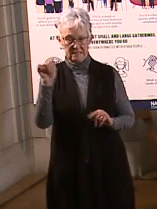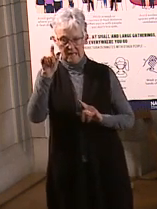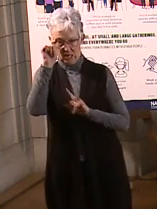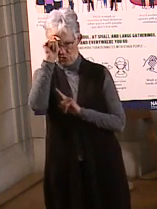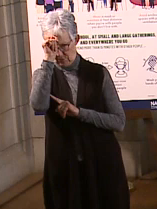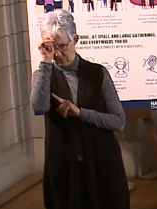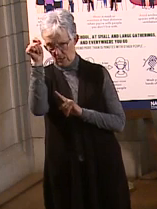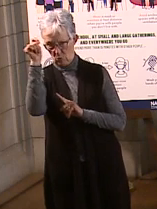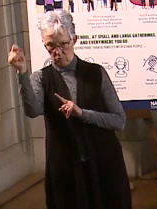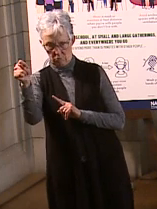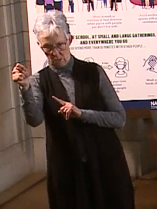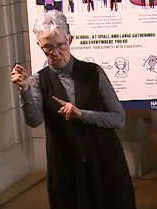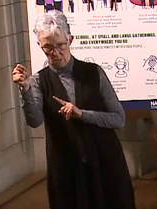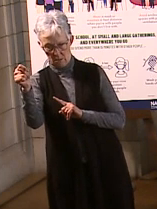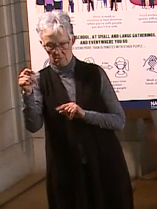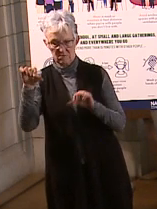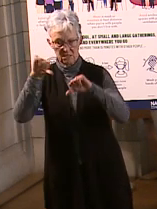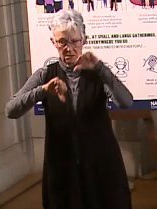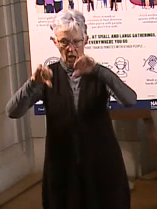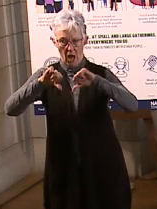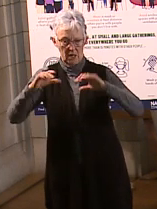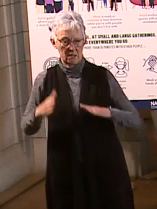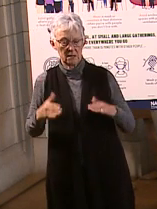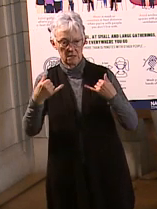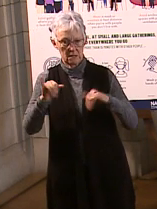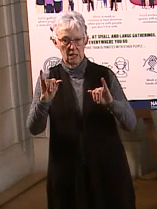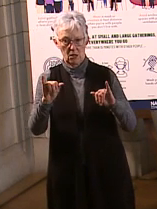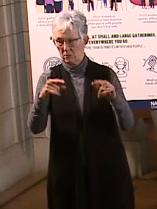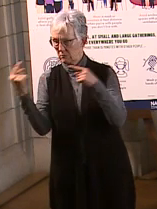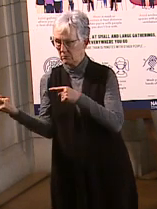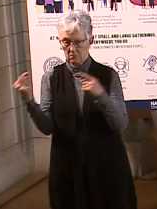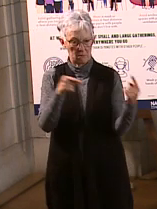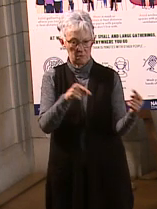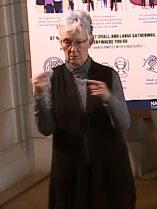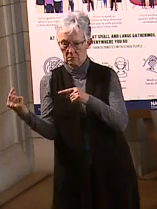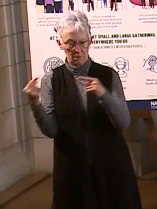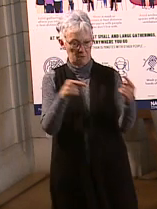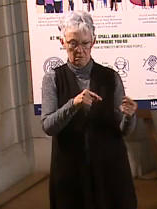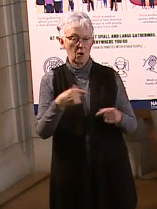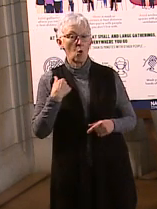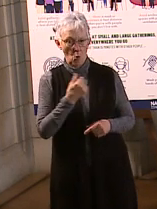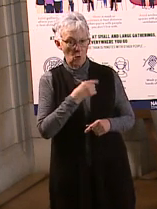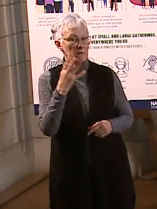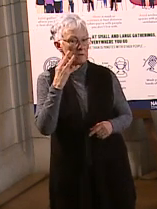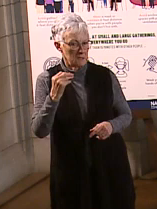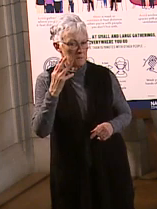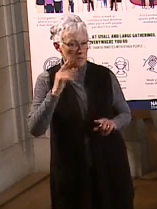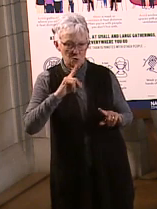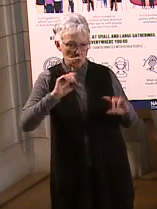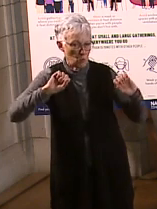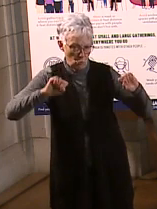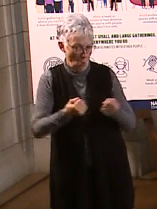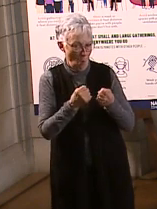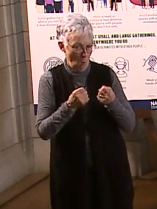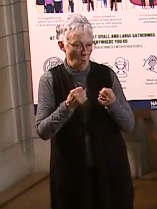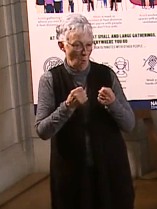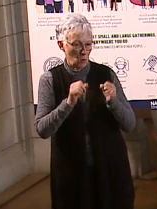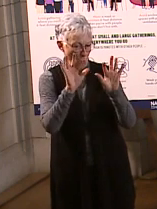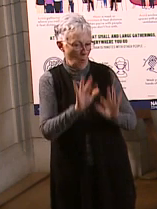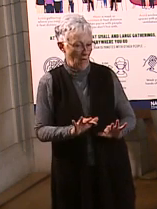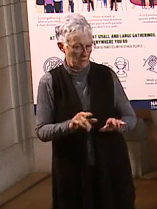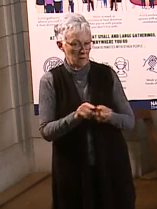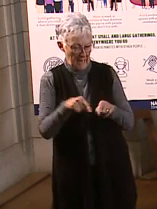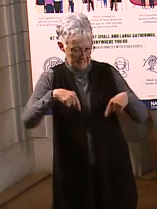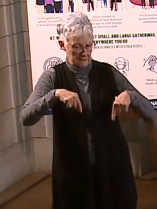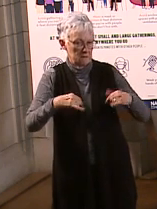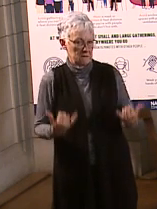debate. But at the end of the day, we've had cold weather like this before. This is not new. We've had temperatures dip this low before. And